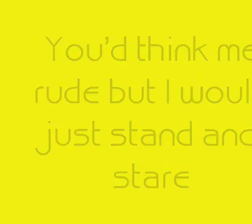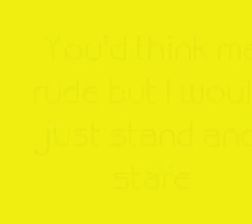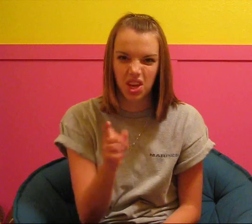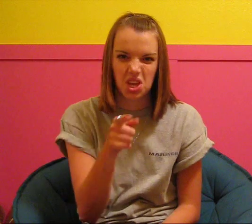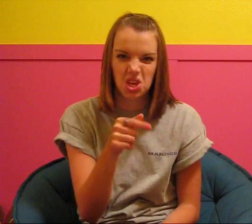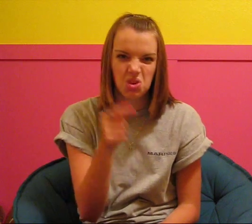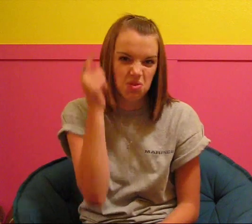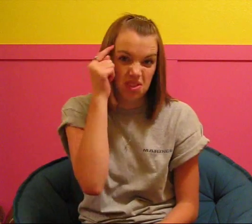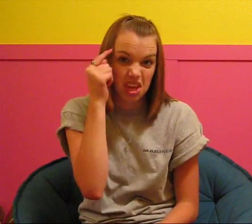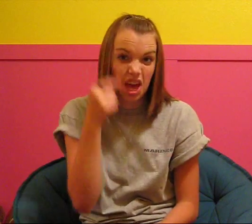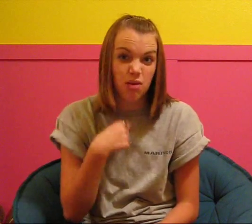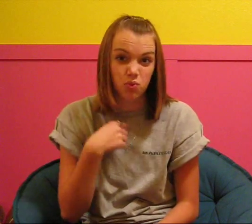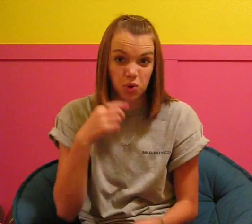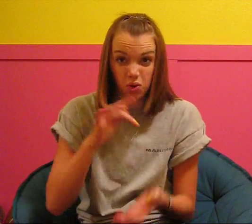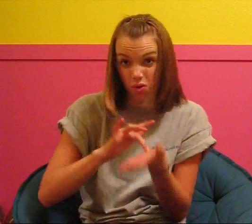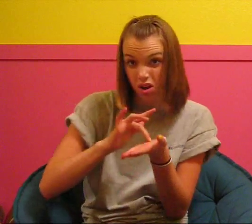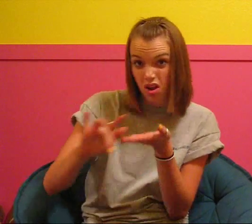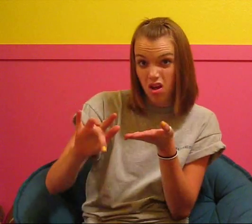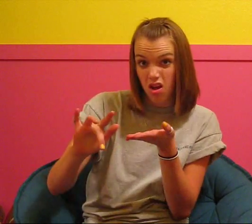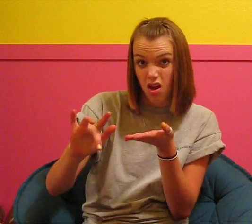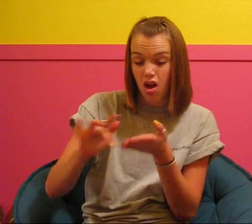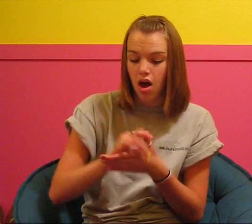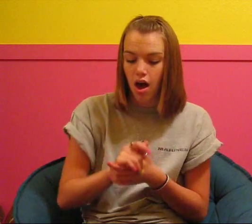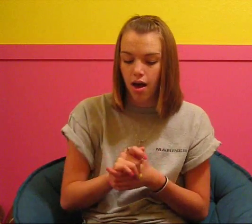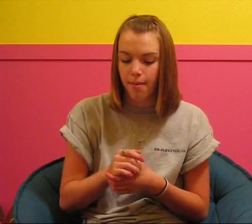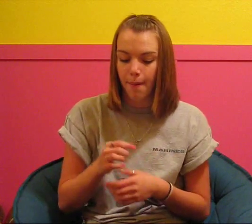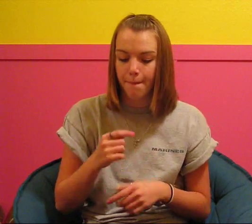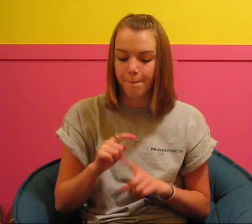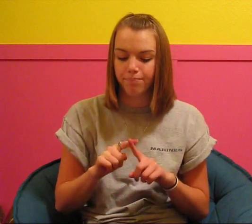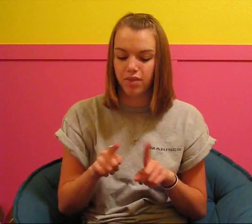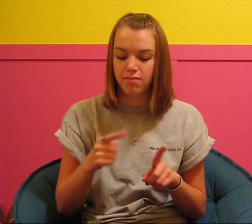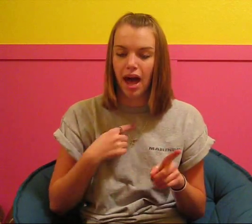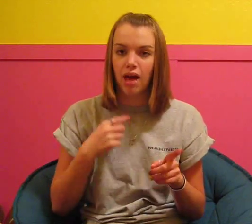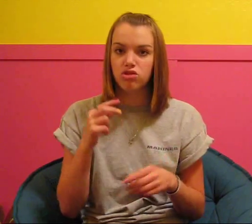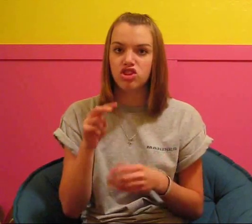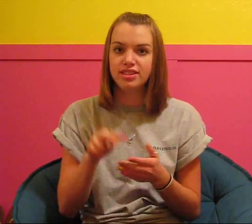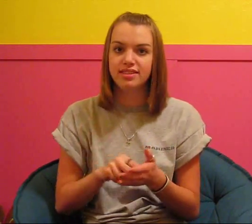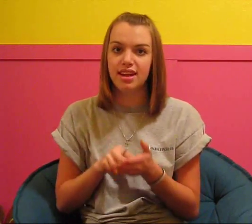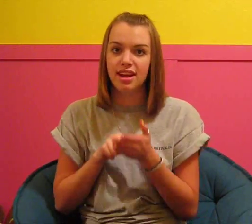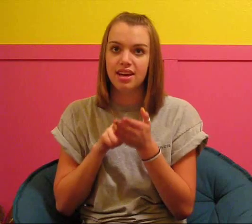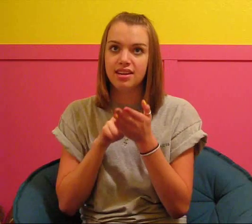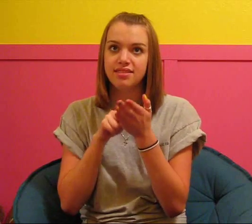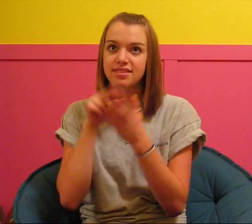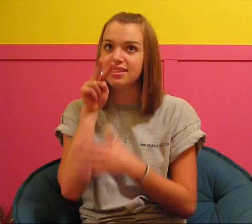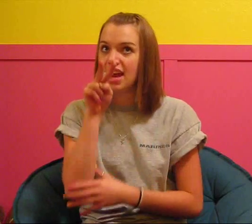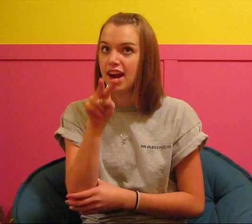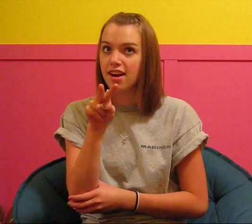You think I'm rude, but I would just stand and stare.